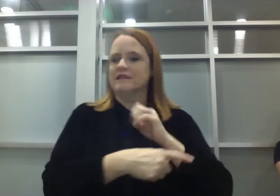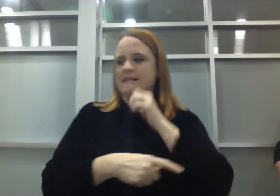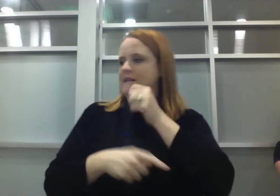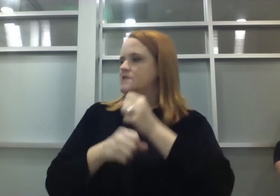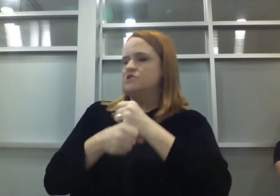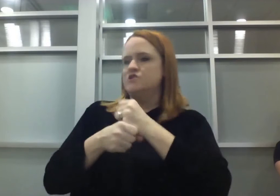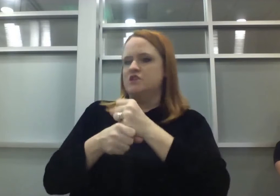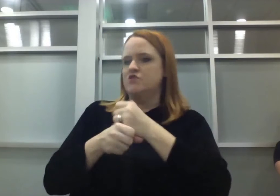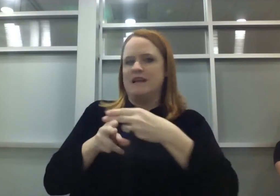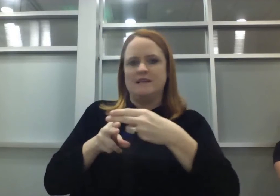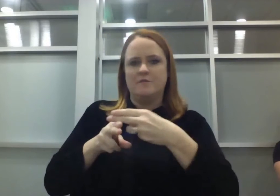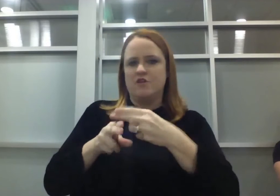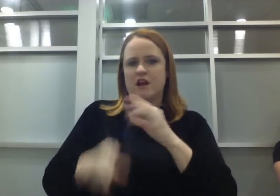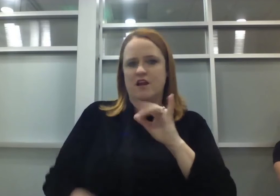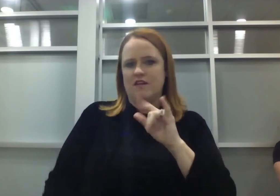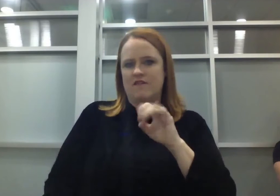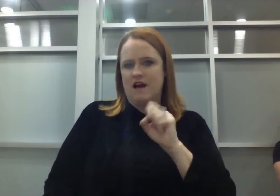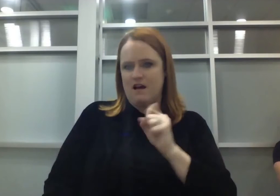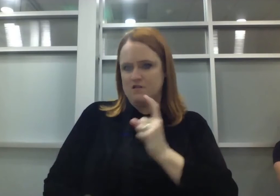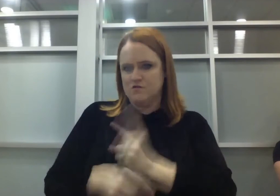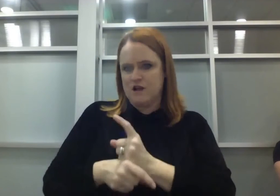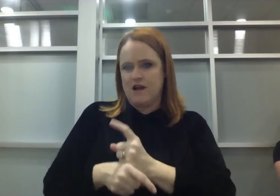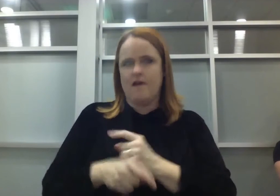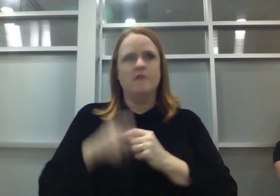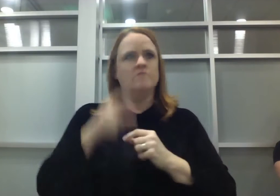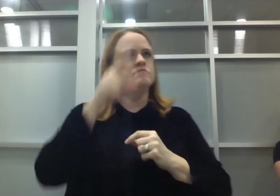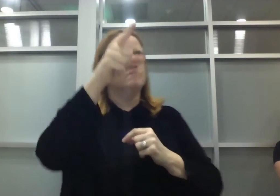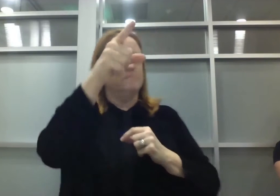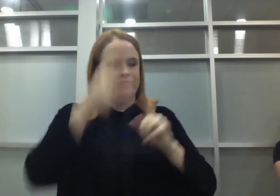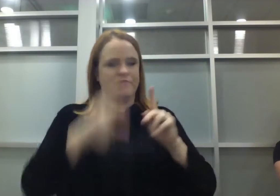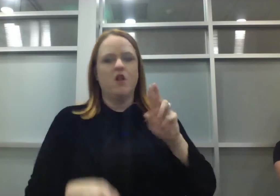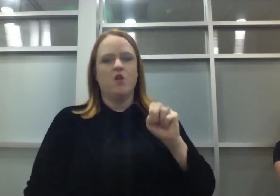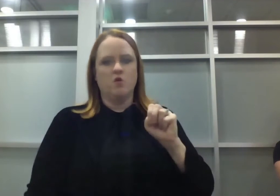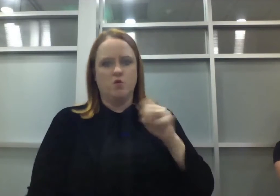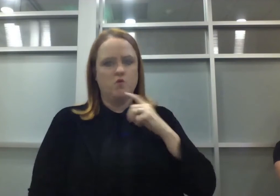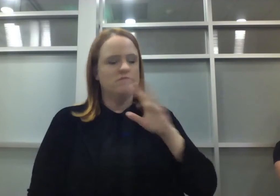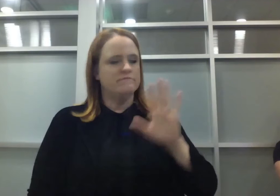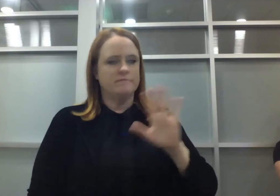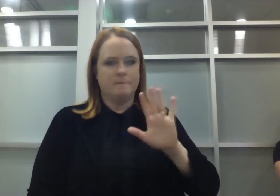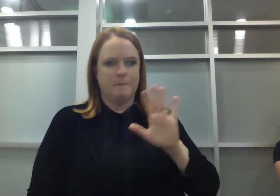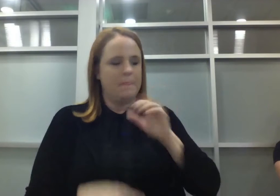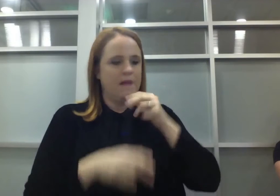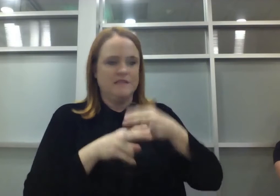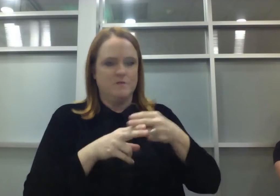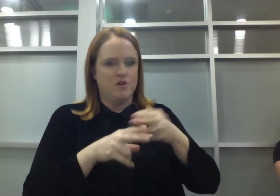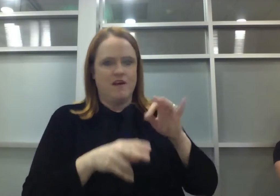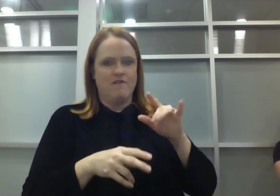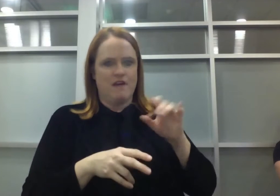files, right? Yeah, it doesn't even have temporary files. It is completely in memory. Like what?